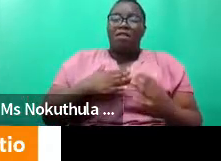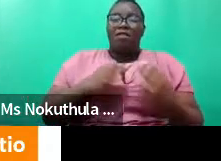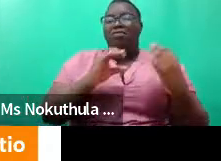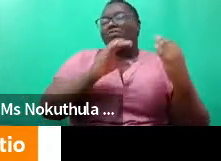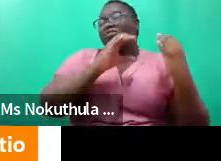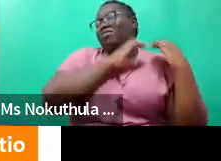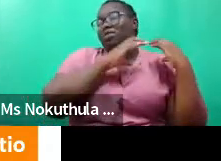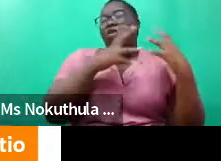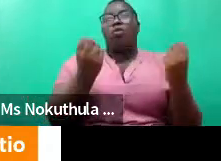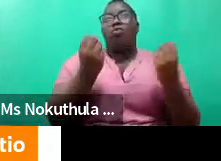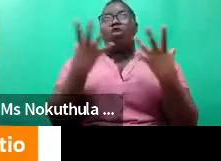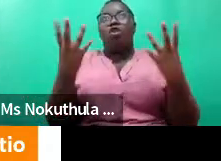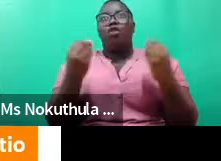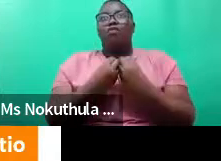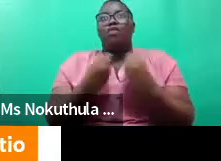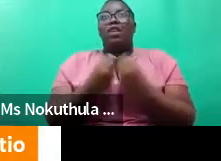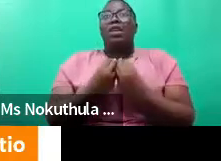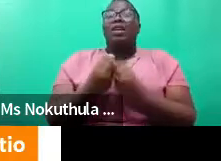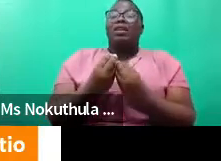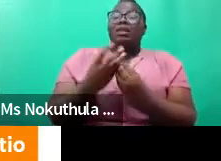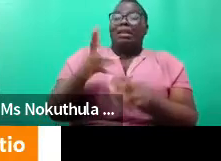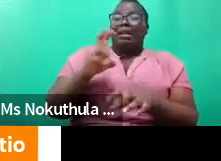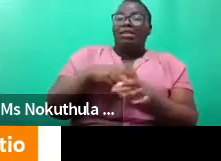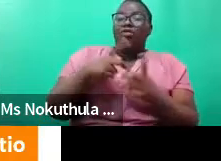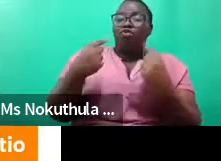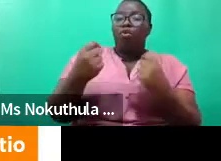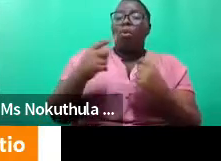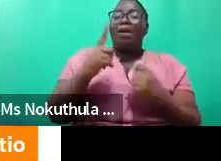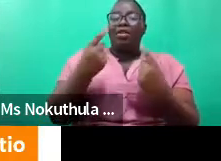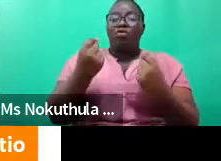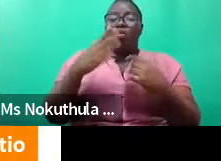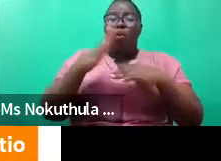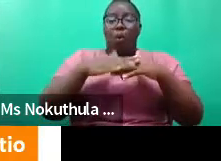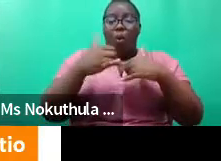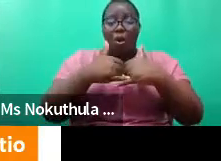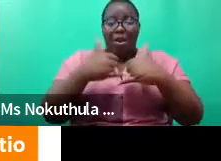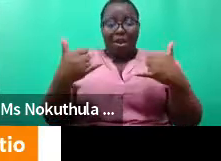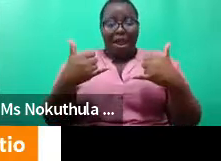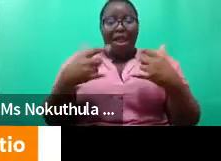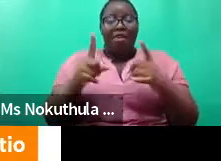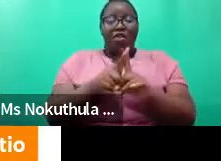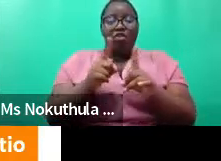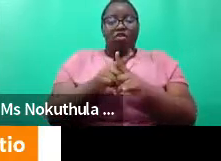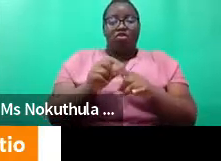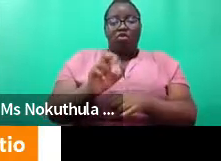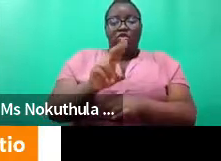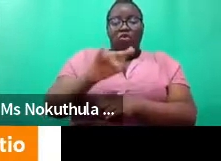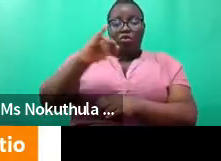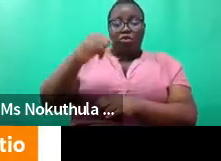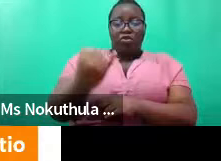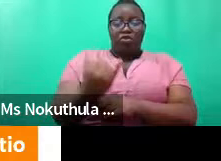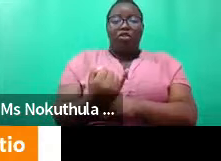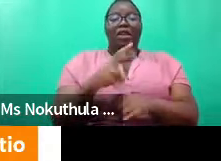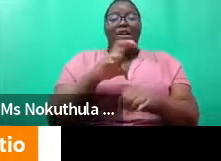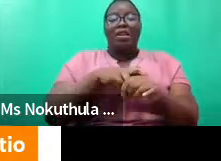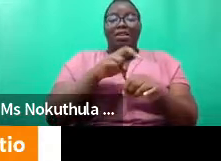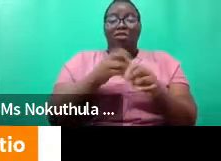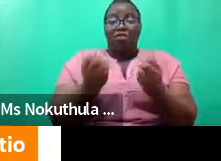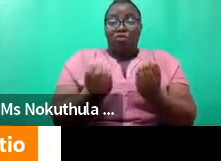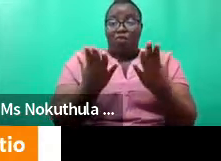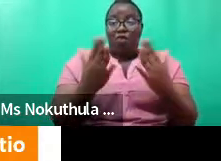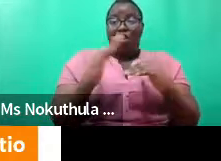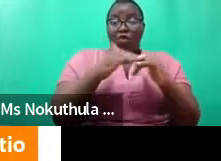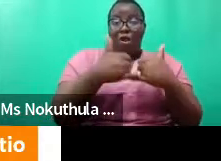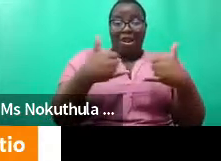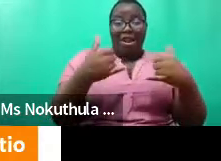can conduct the session online. They also share that UJ needs to advertise their online counseling because their students are not